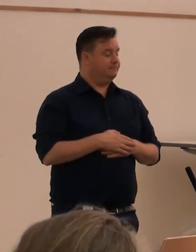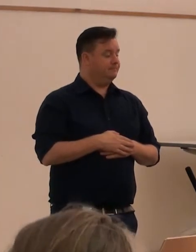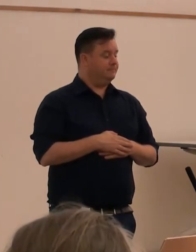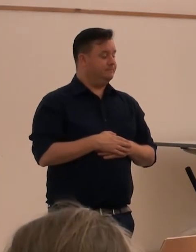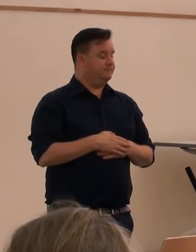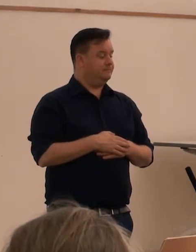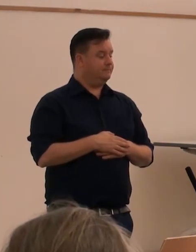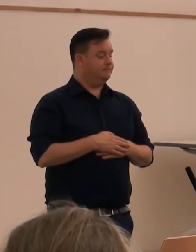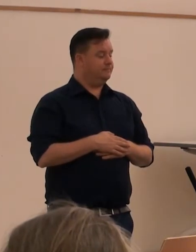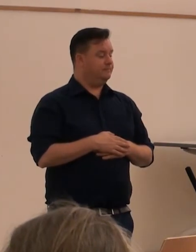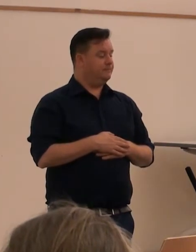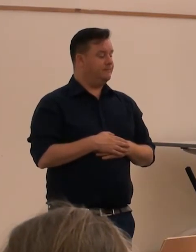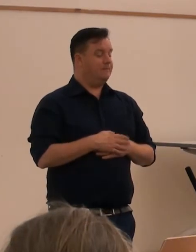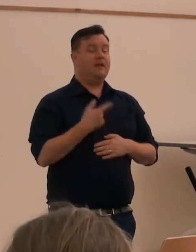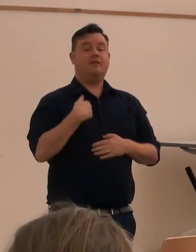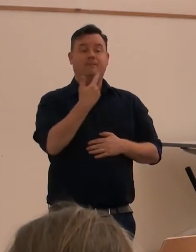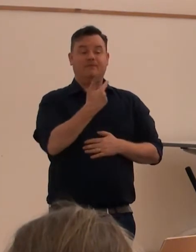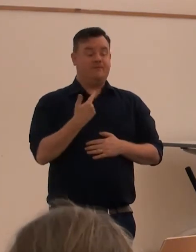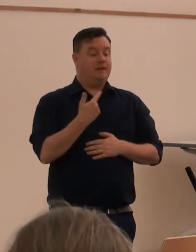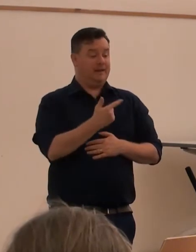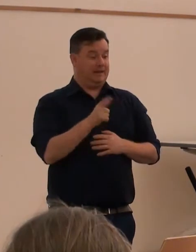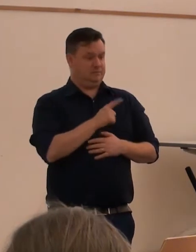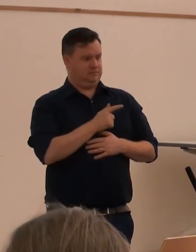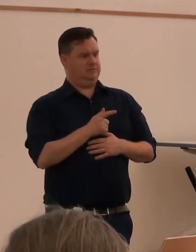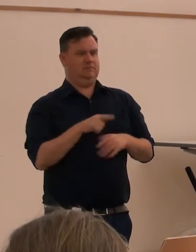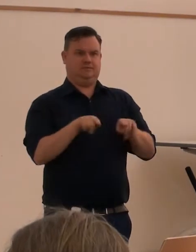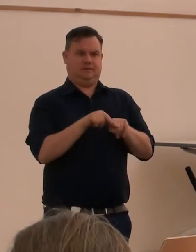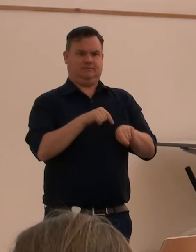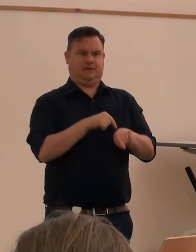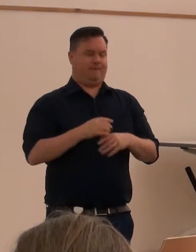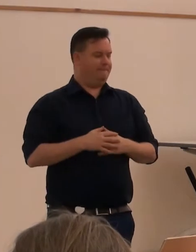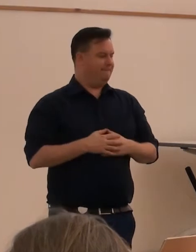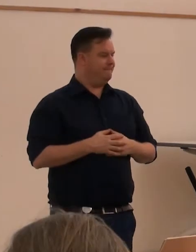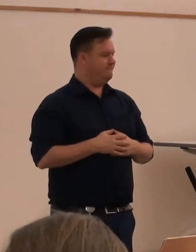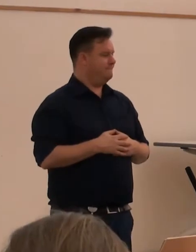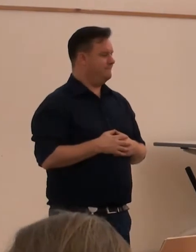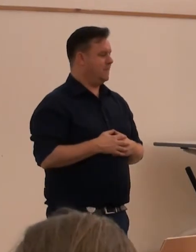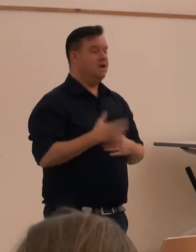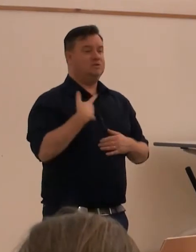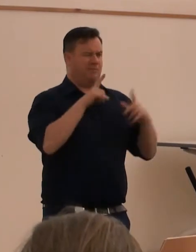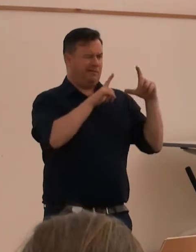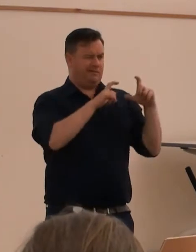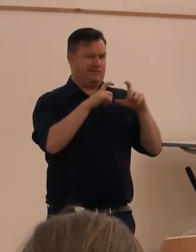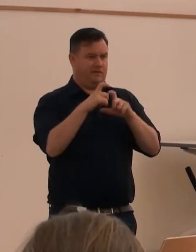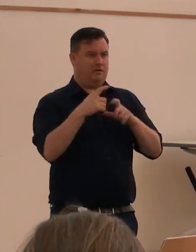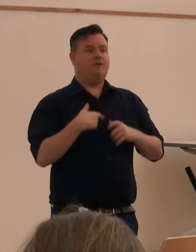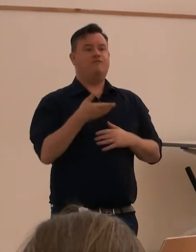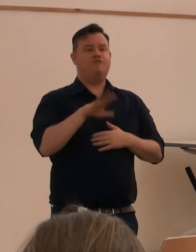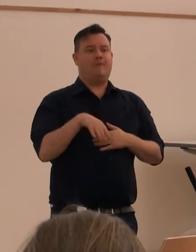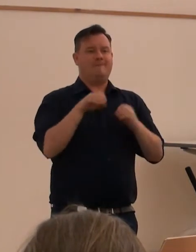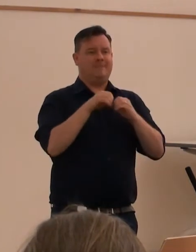here in the audience, and they were filming it at the BBC. So we took some stills off the BBC.